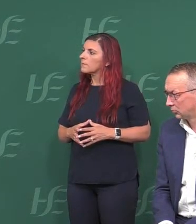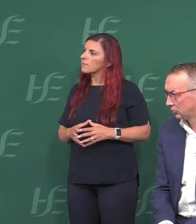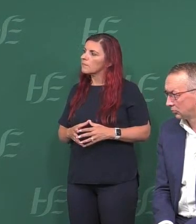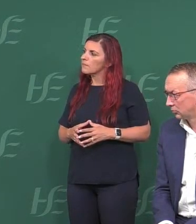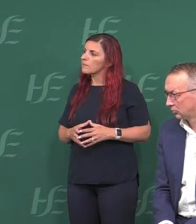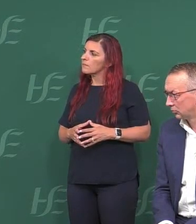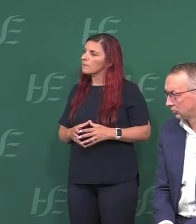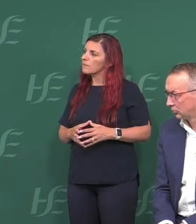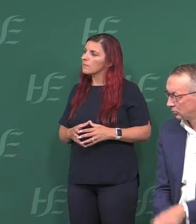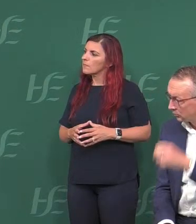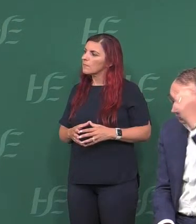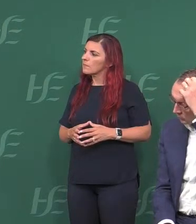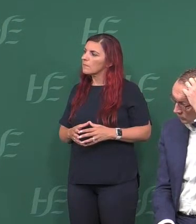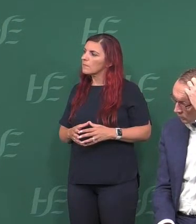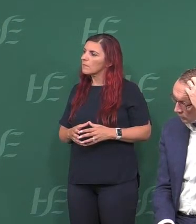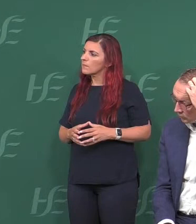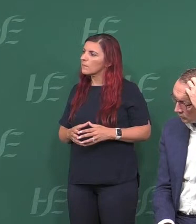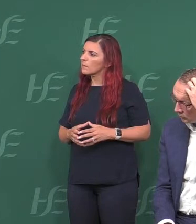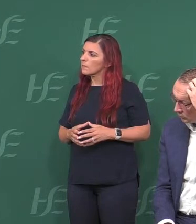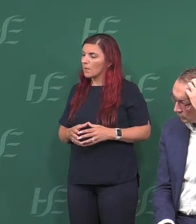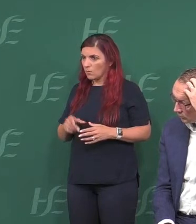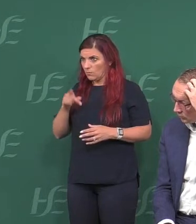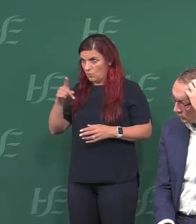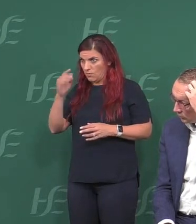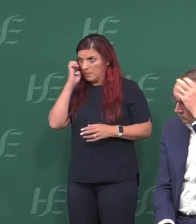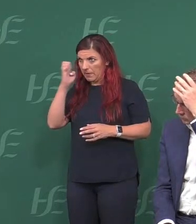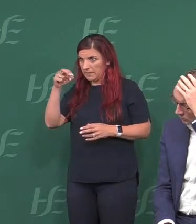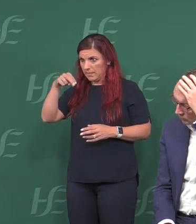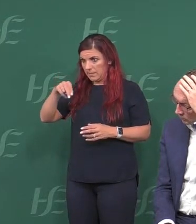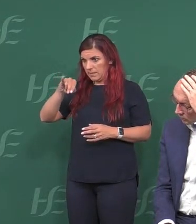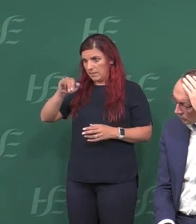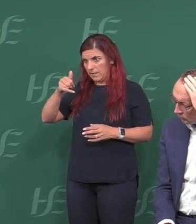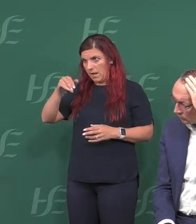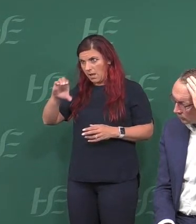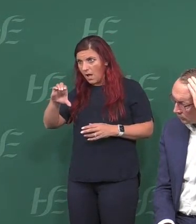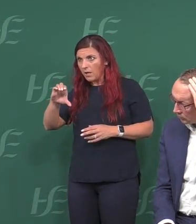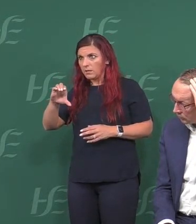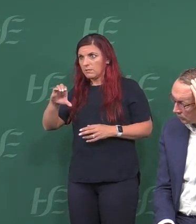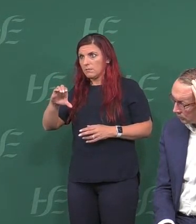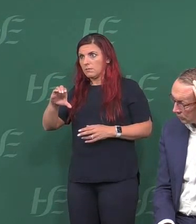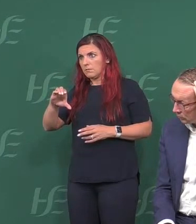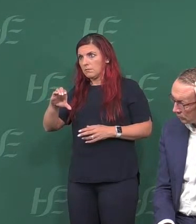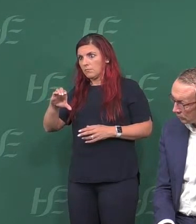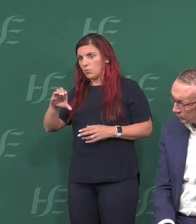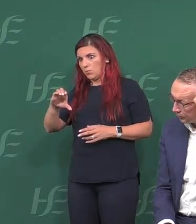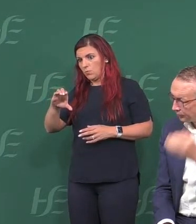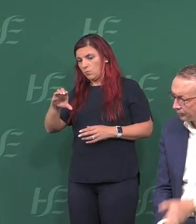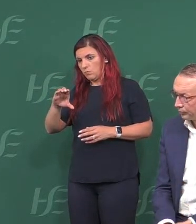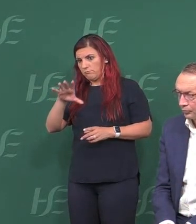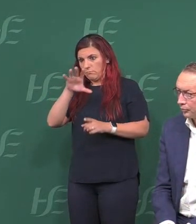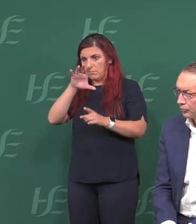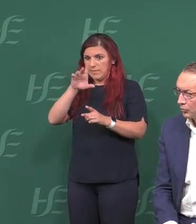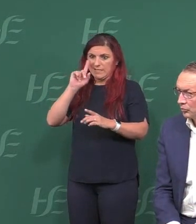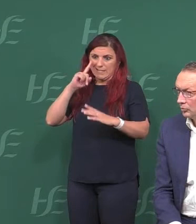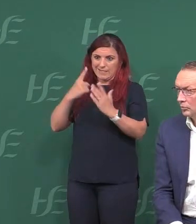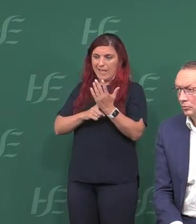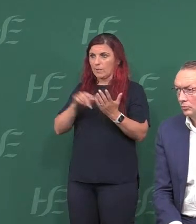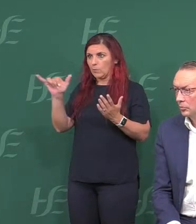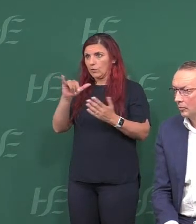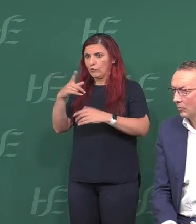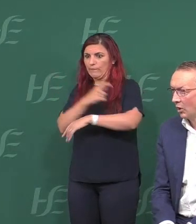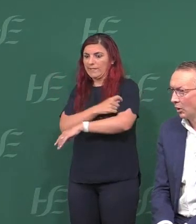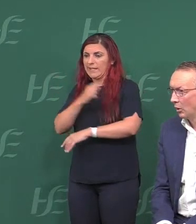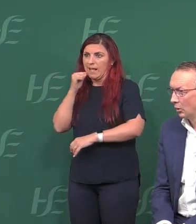presumably you're going to be expecting NIAC to approve vaccines for children then, because if it's needed